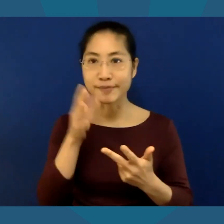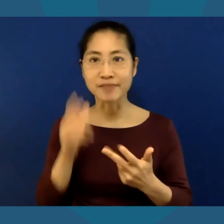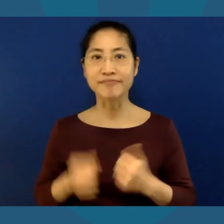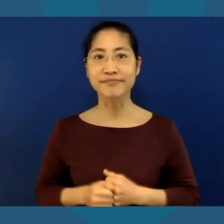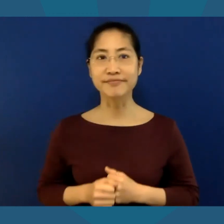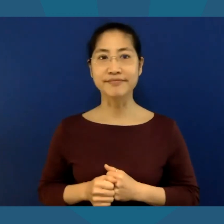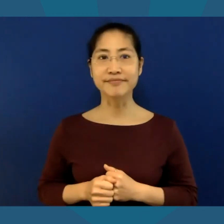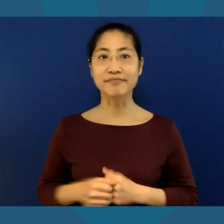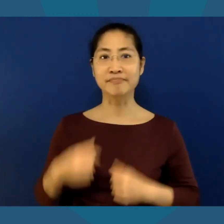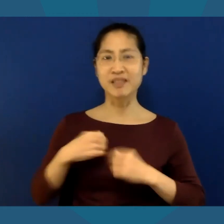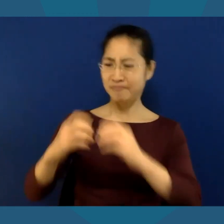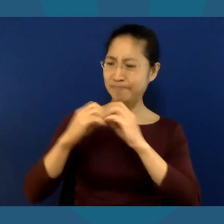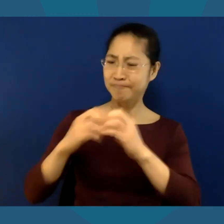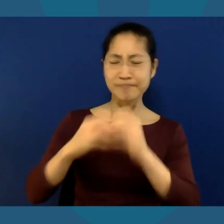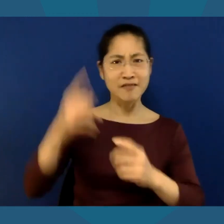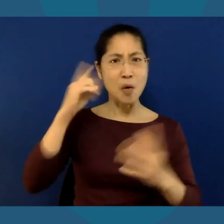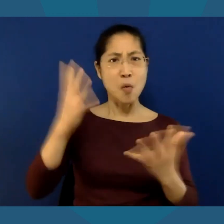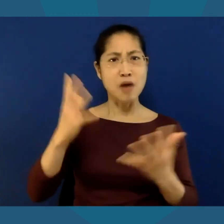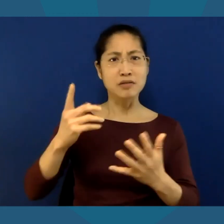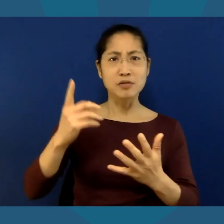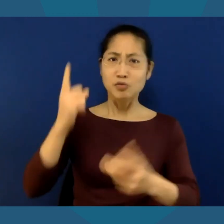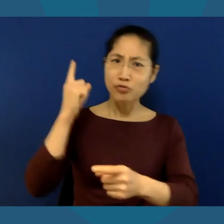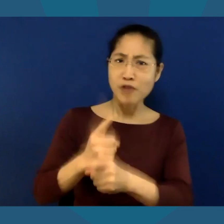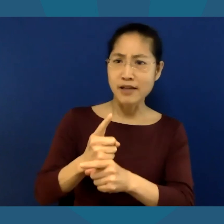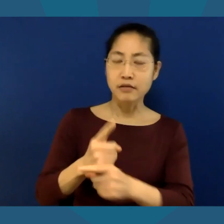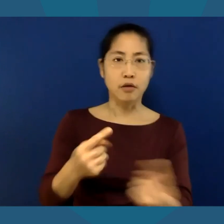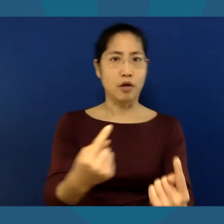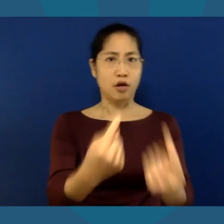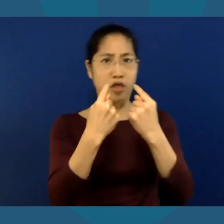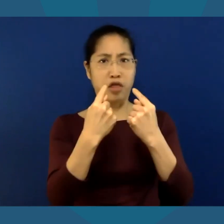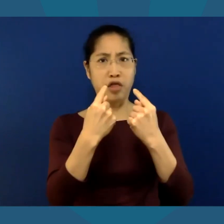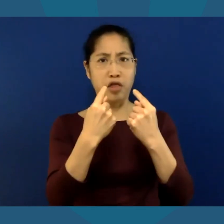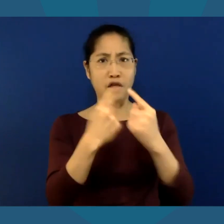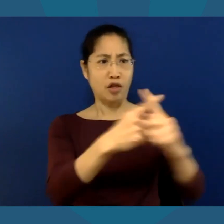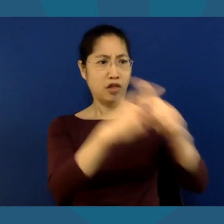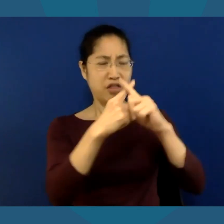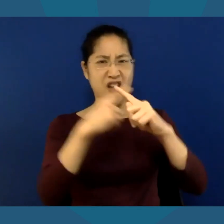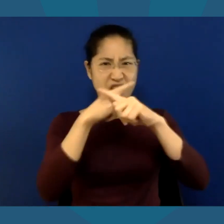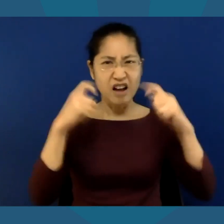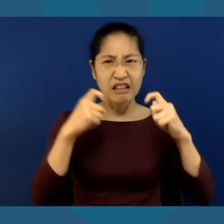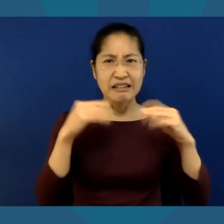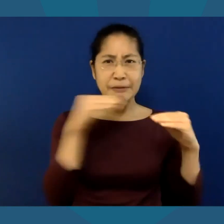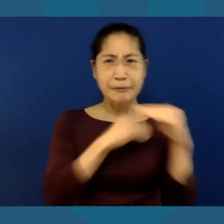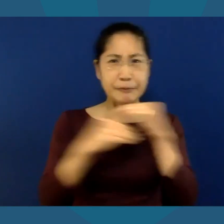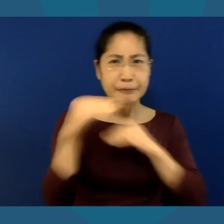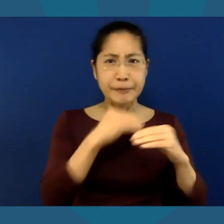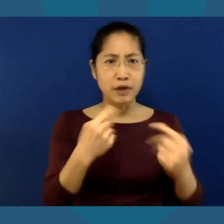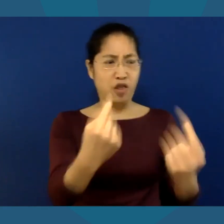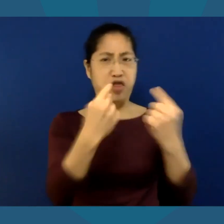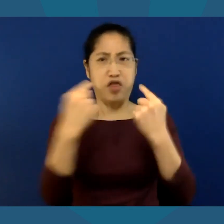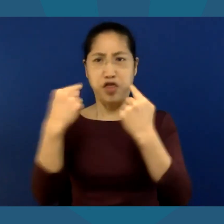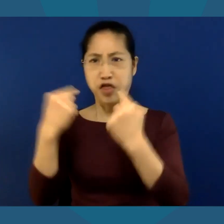Fighting for what's right has made me the target of really ugly lies and